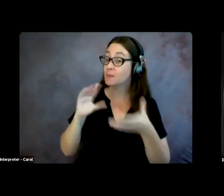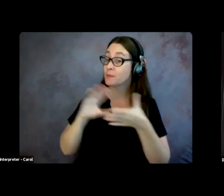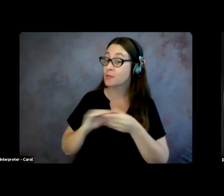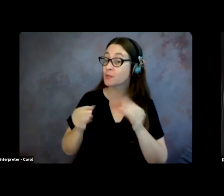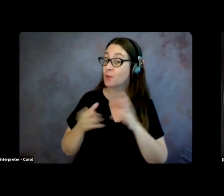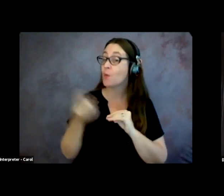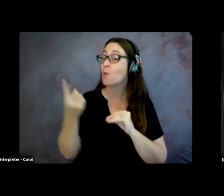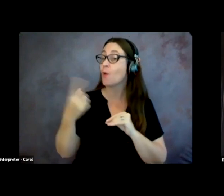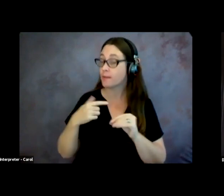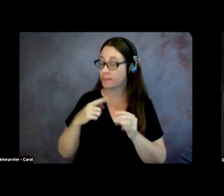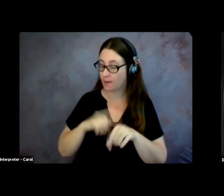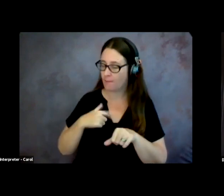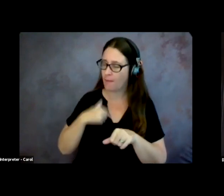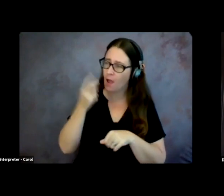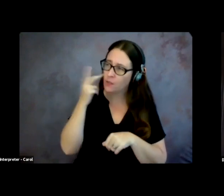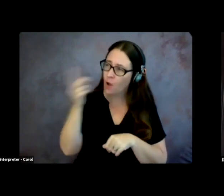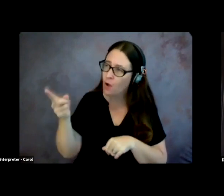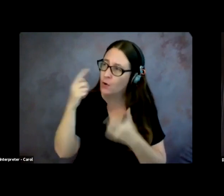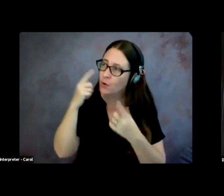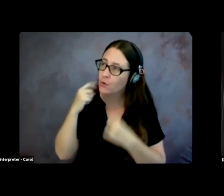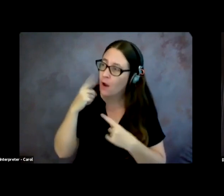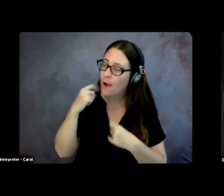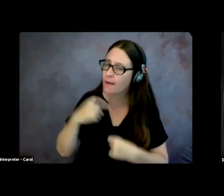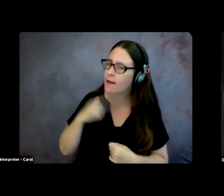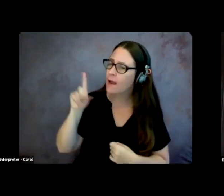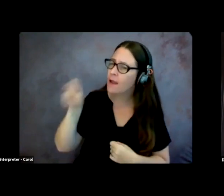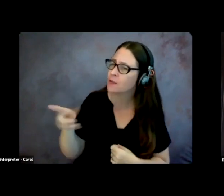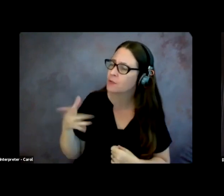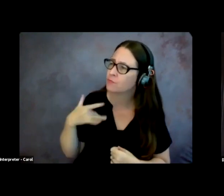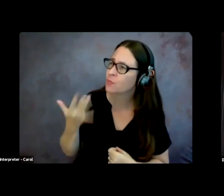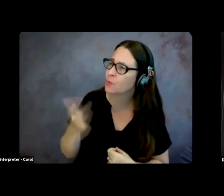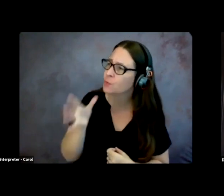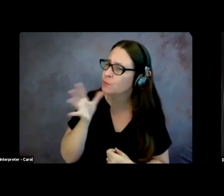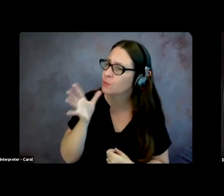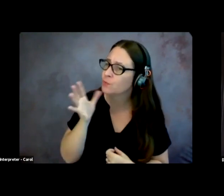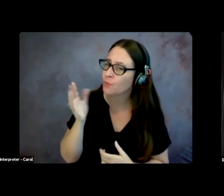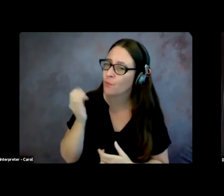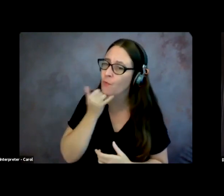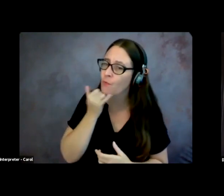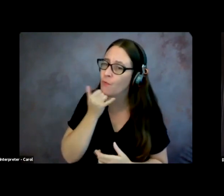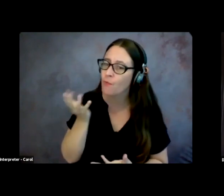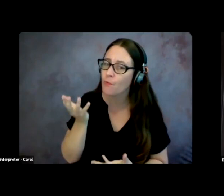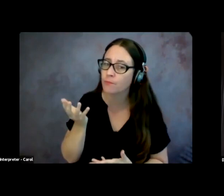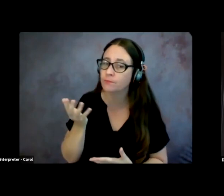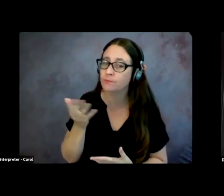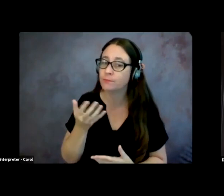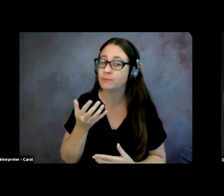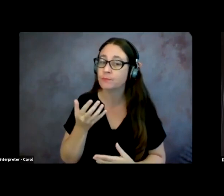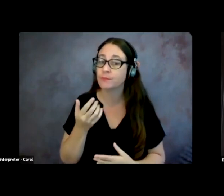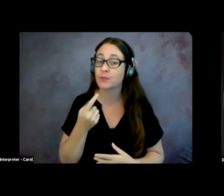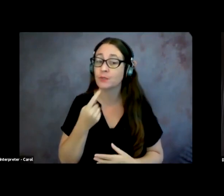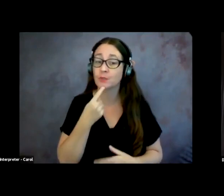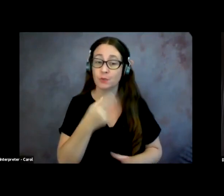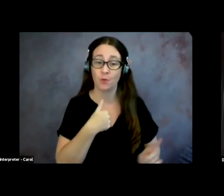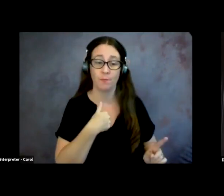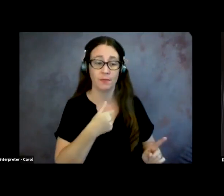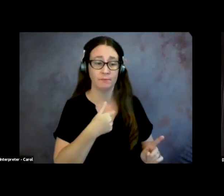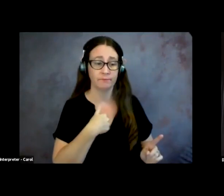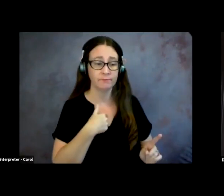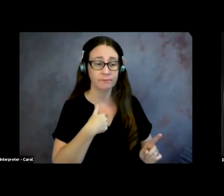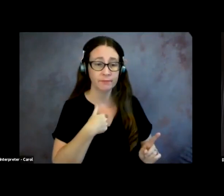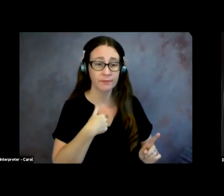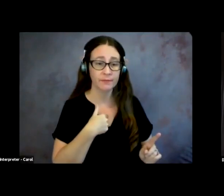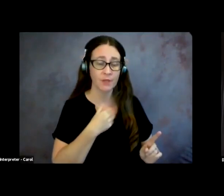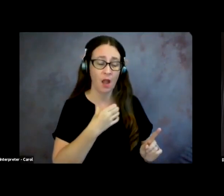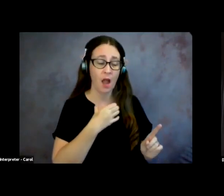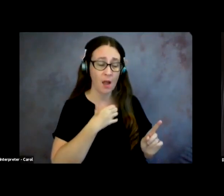time, and I asked her what was wrong. She said to me, "I wish I could take your hearing loss, Michelle,